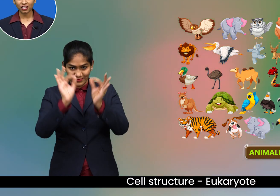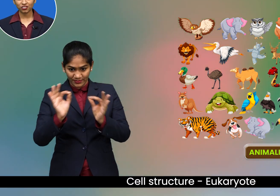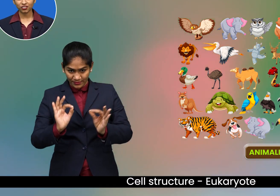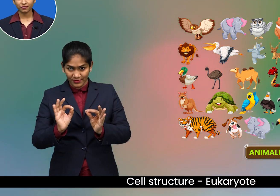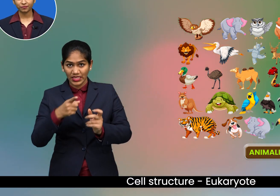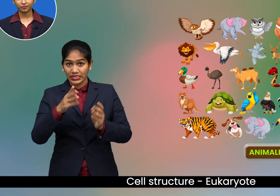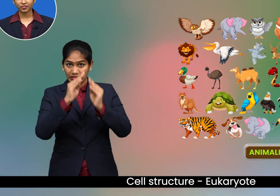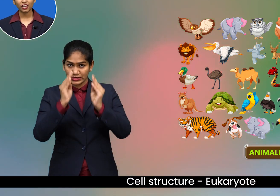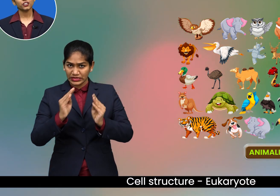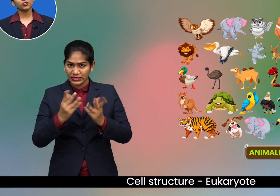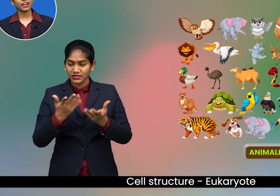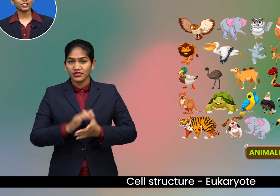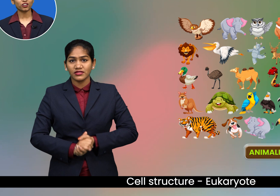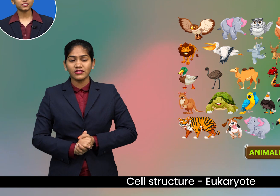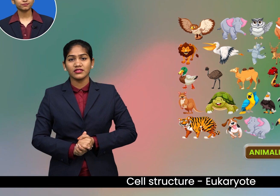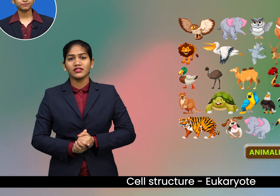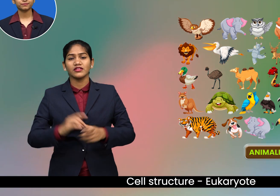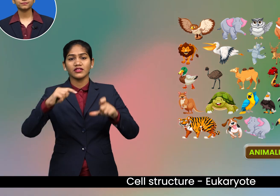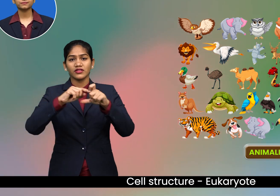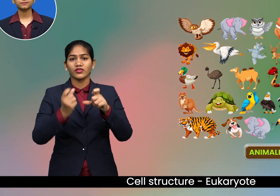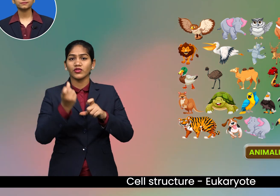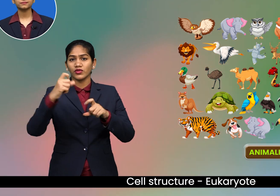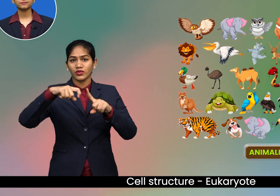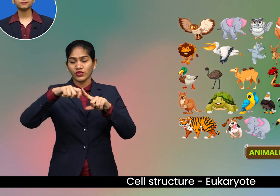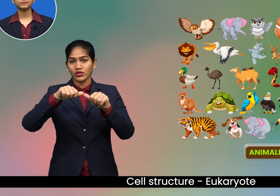Cell structure, eukaryote.